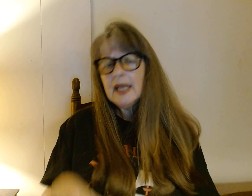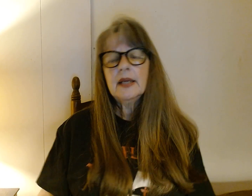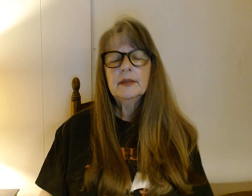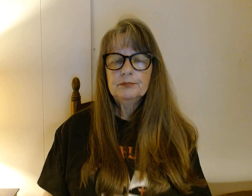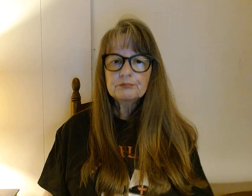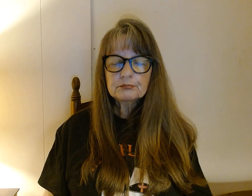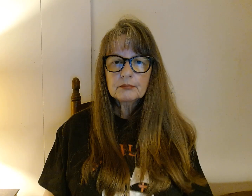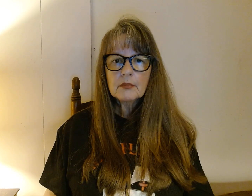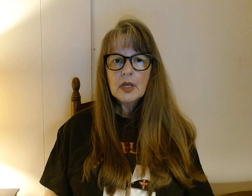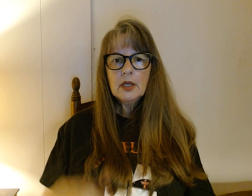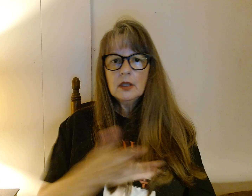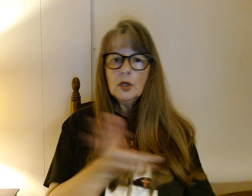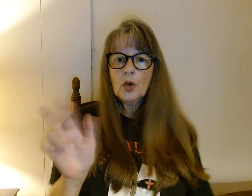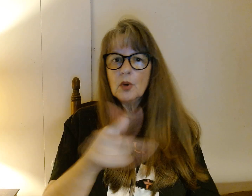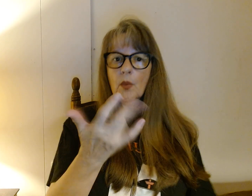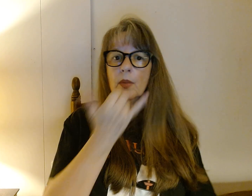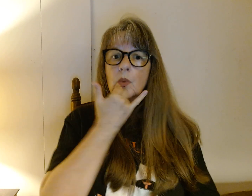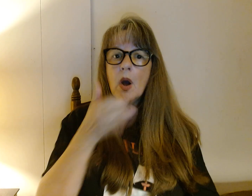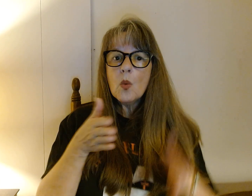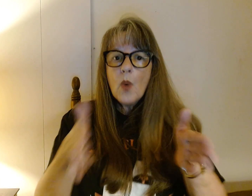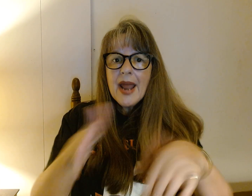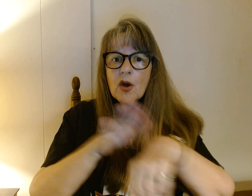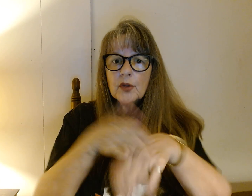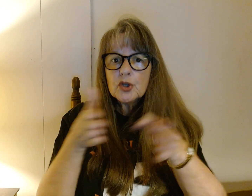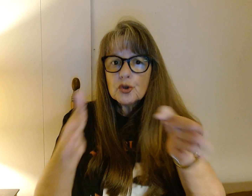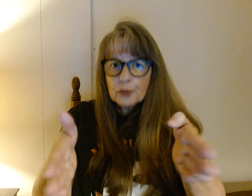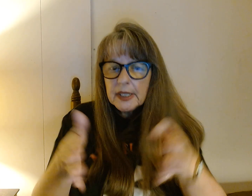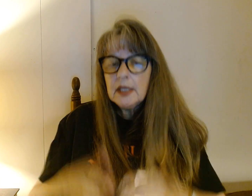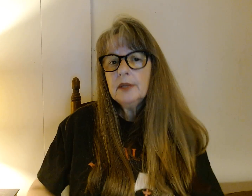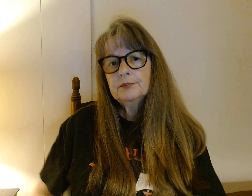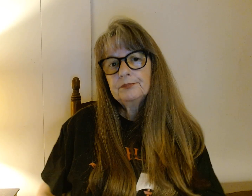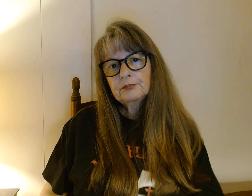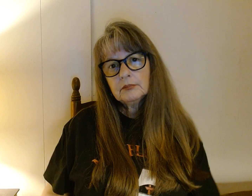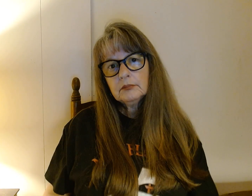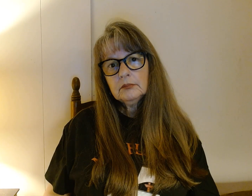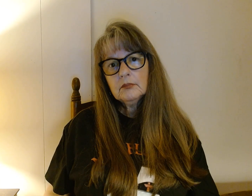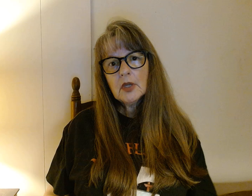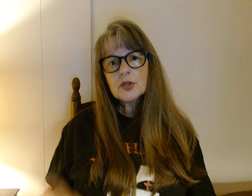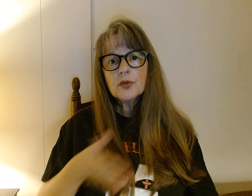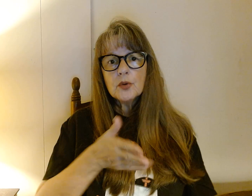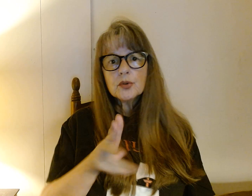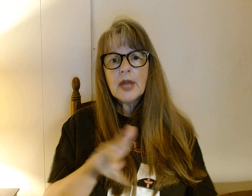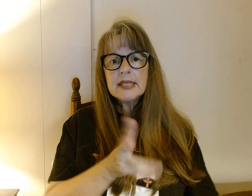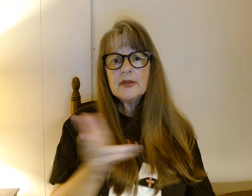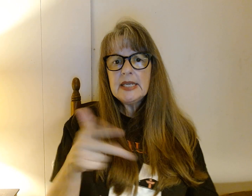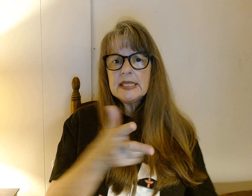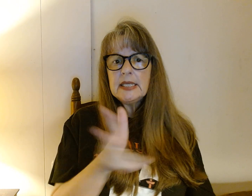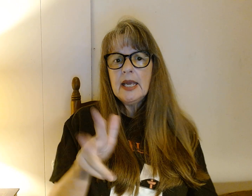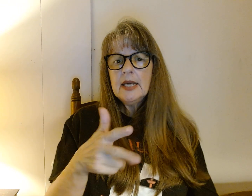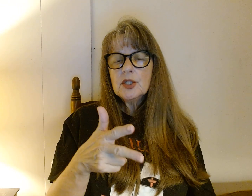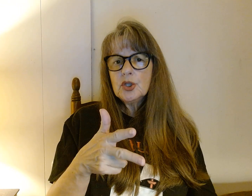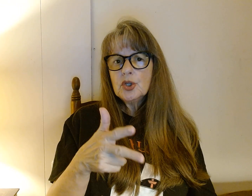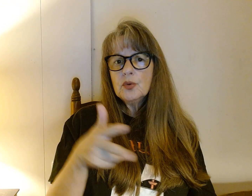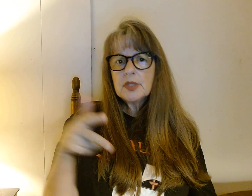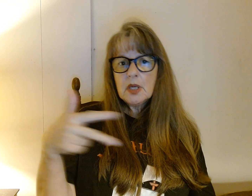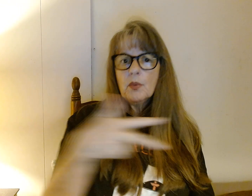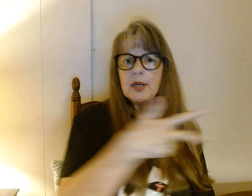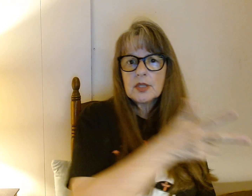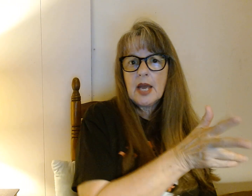and, you know, going the wrong way on the street. So those are kinds of easy to do, as he was kind of